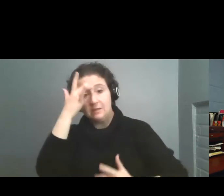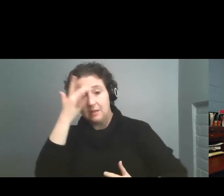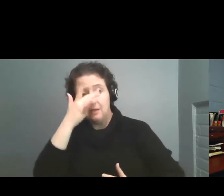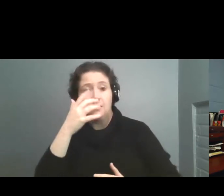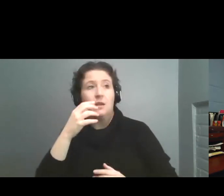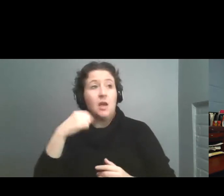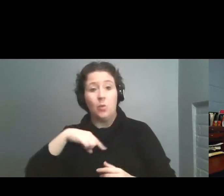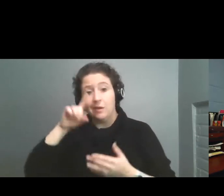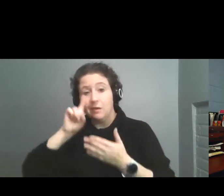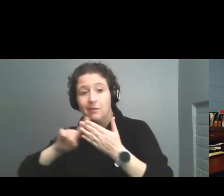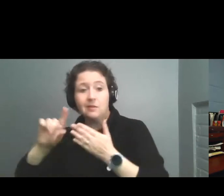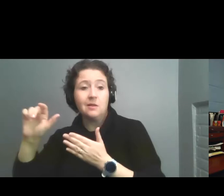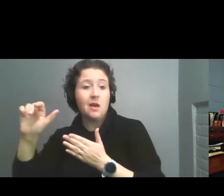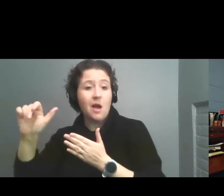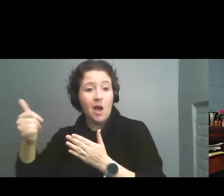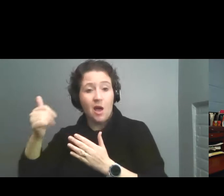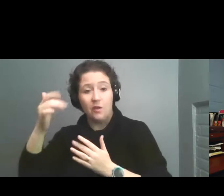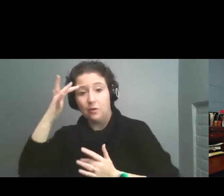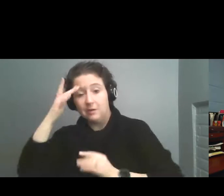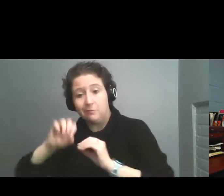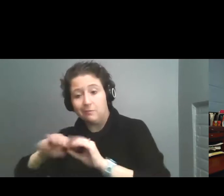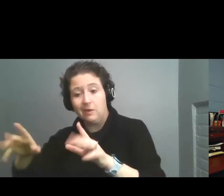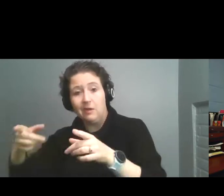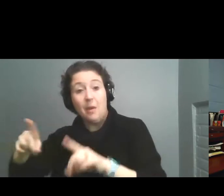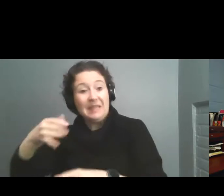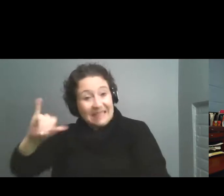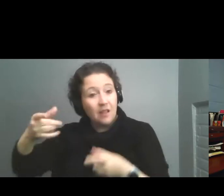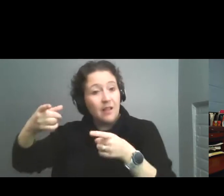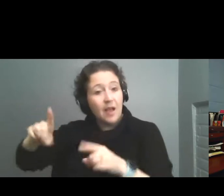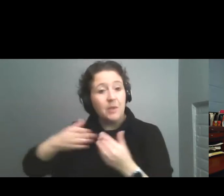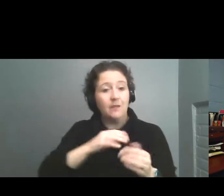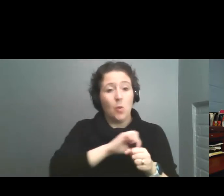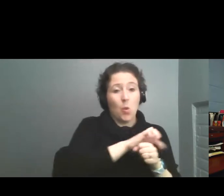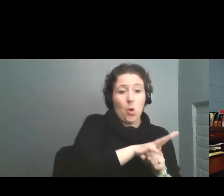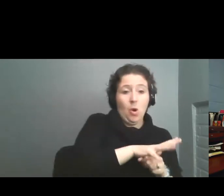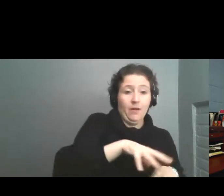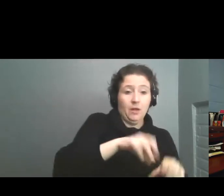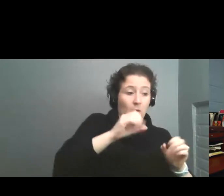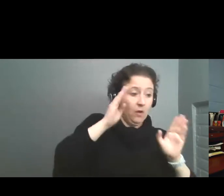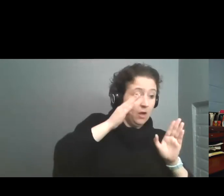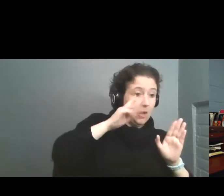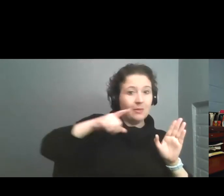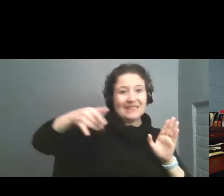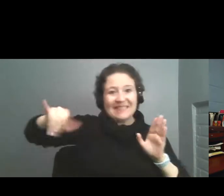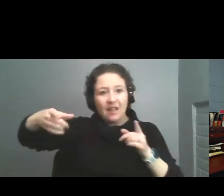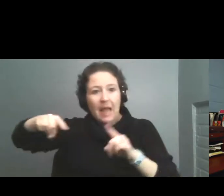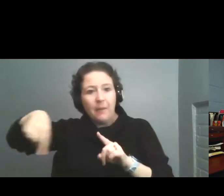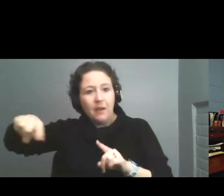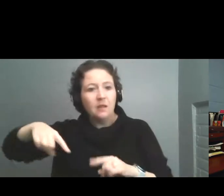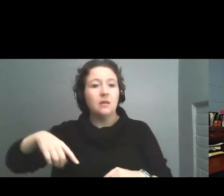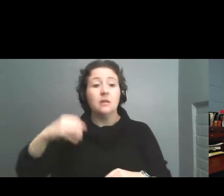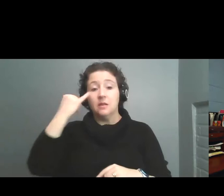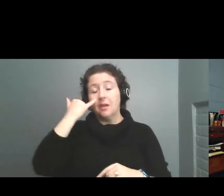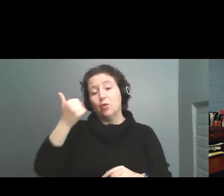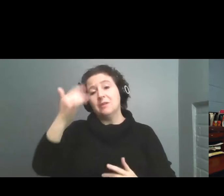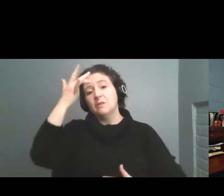other infectious disease outbreaks, which still occur even during a pandemic. We need your help. If you have the virus, you